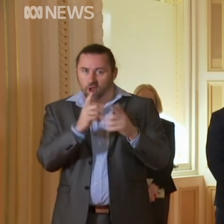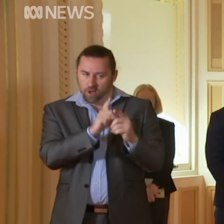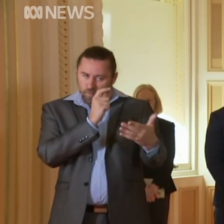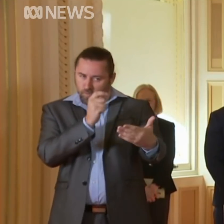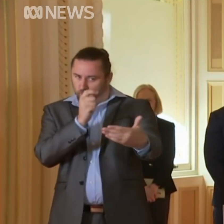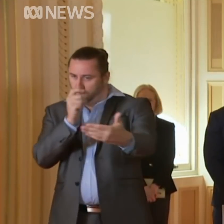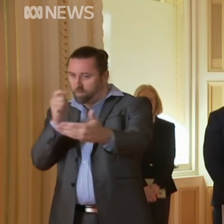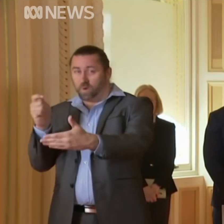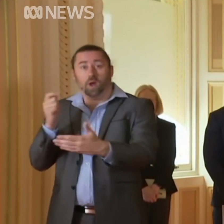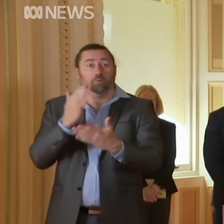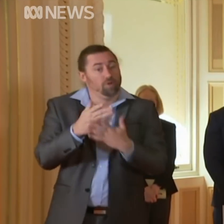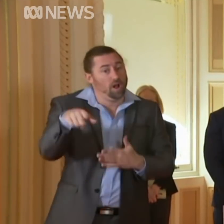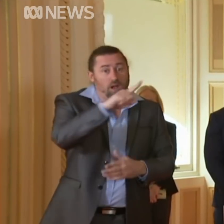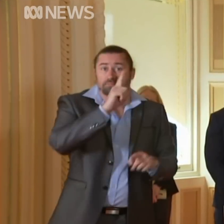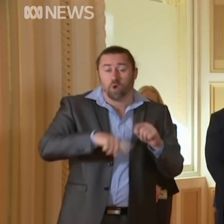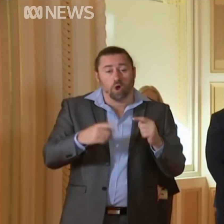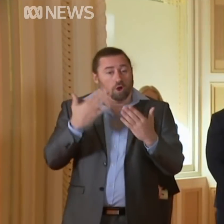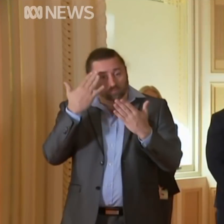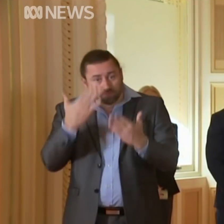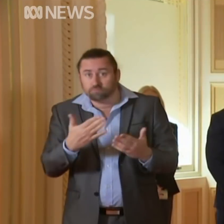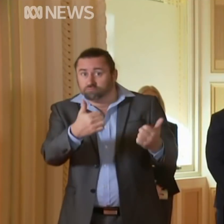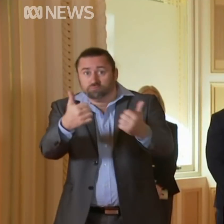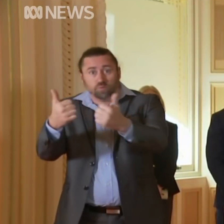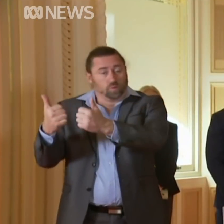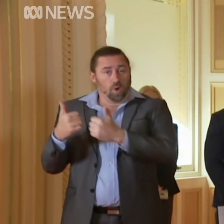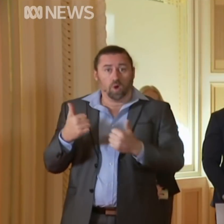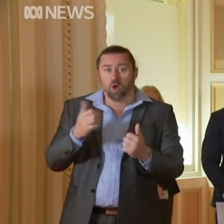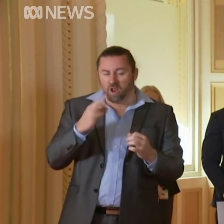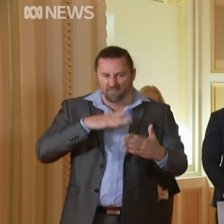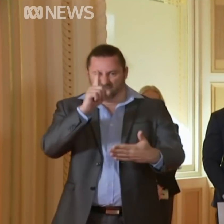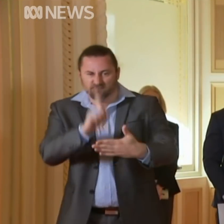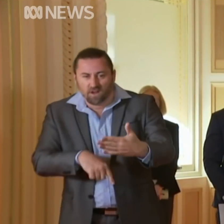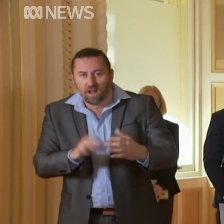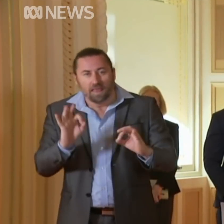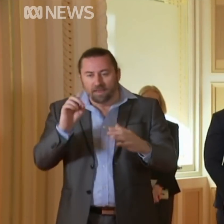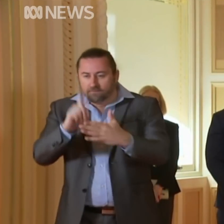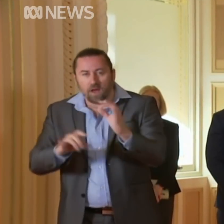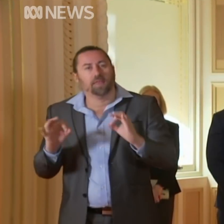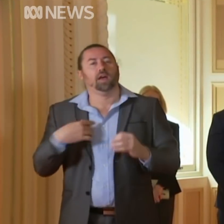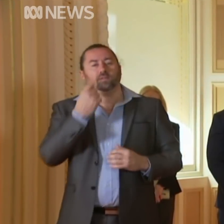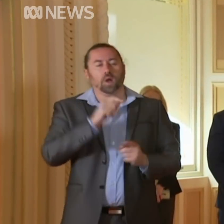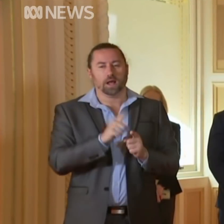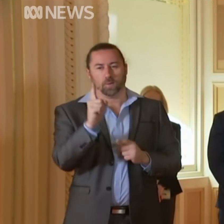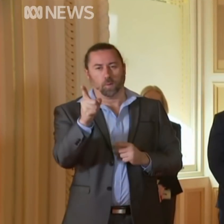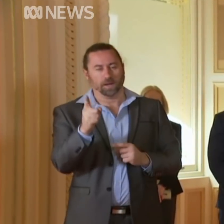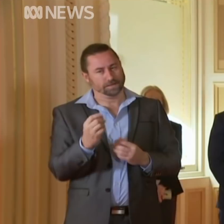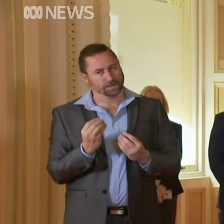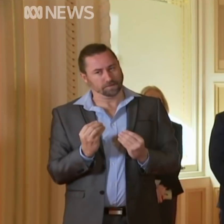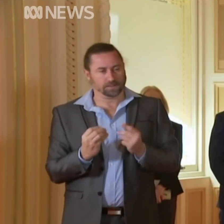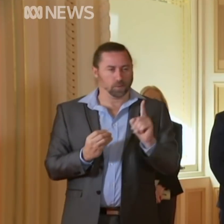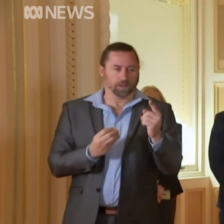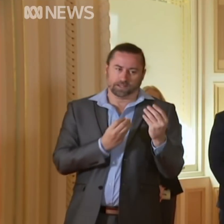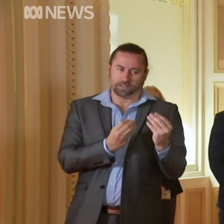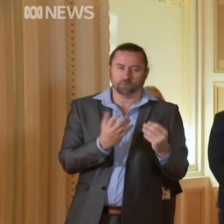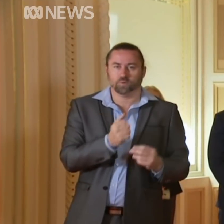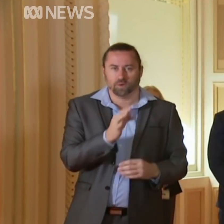the compliance was quite high. We took no deliberate action. We had to give out a few warnings. What we're seeing is that